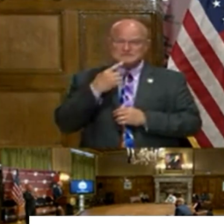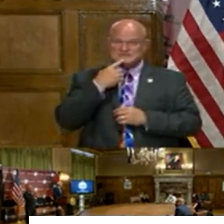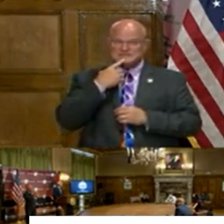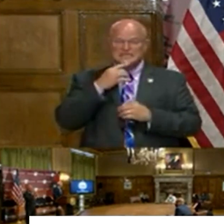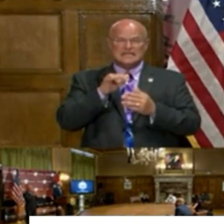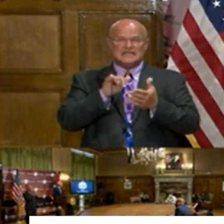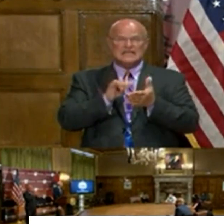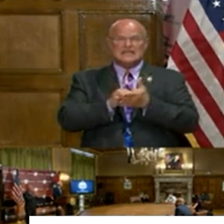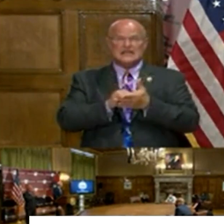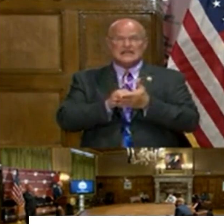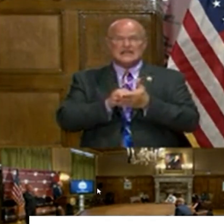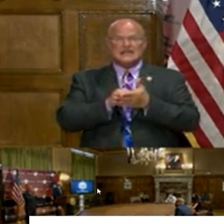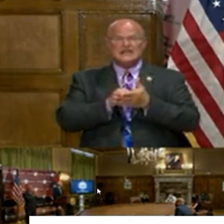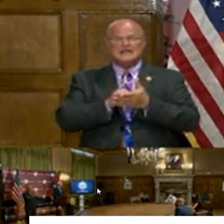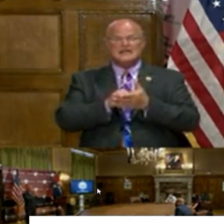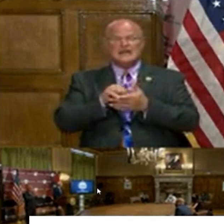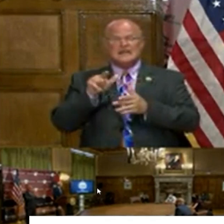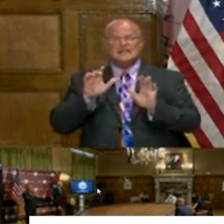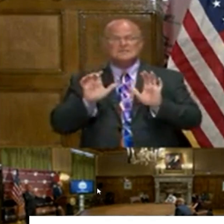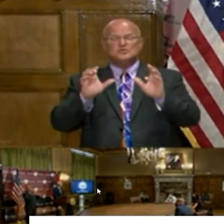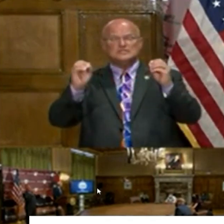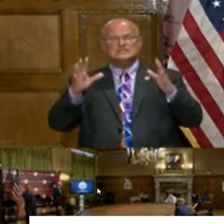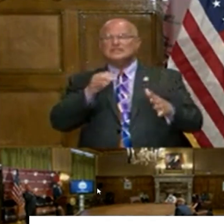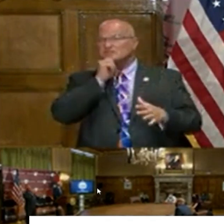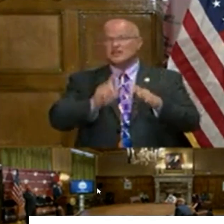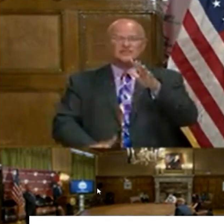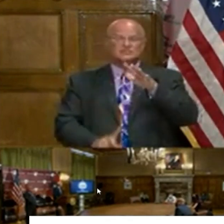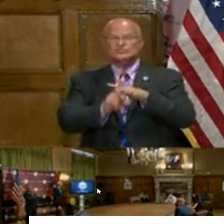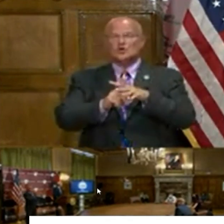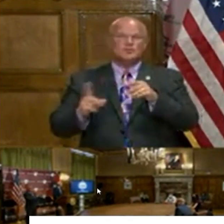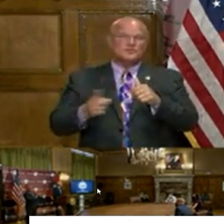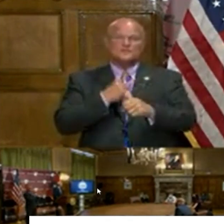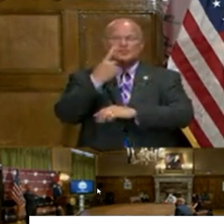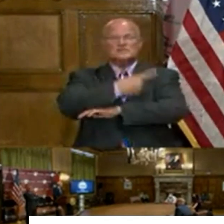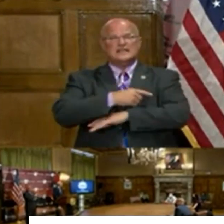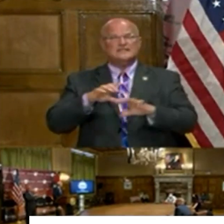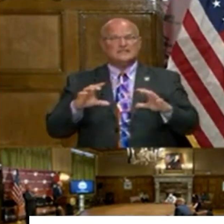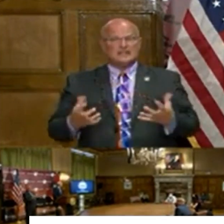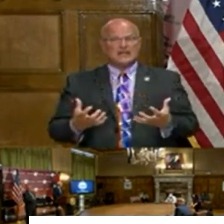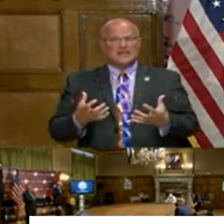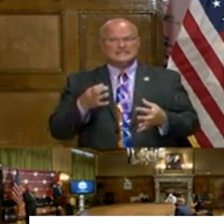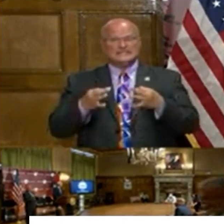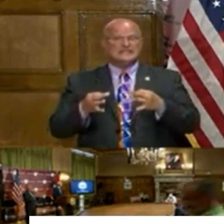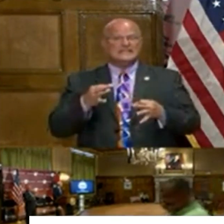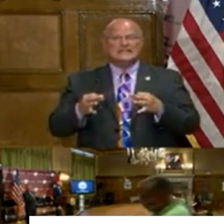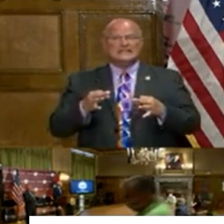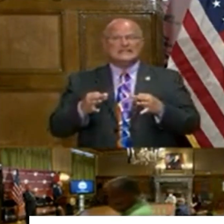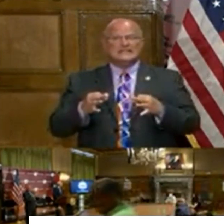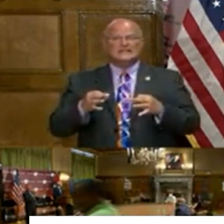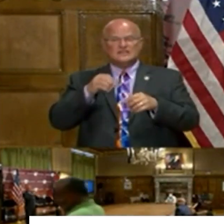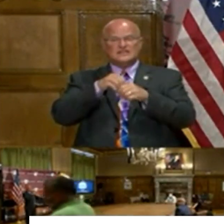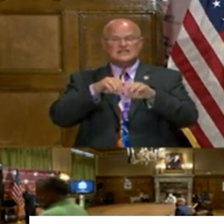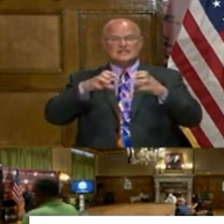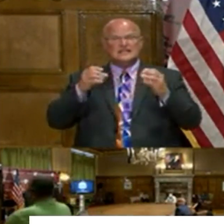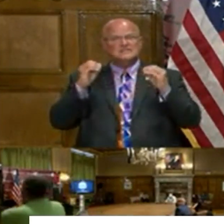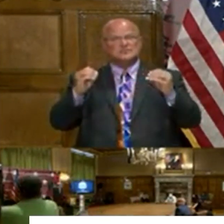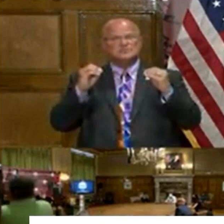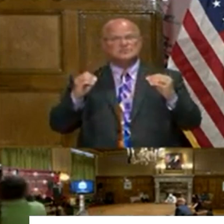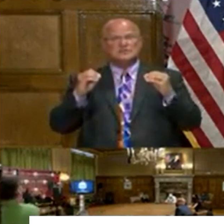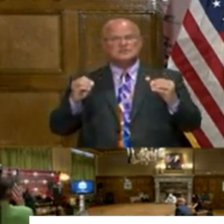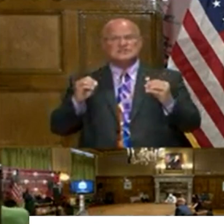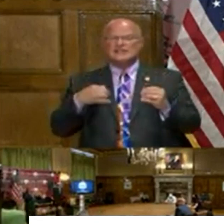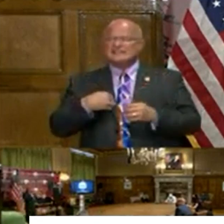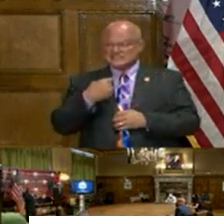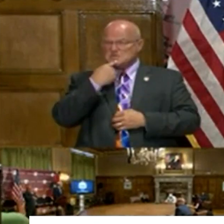indicated that they're pushing teachers not to show up on the first day of class if they're assigned in-classroom instruction.